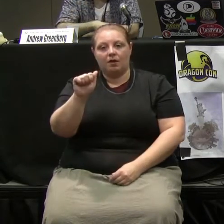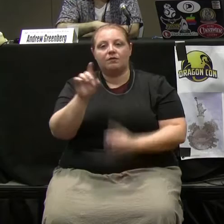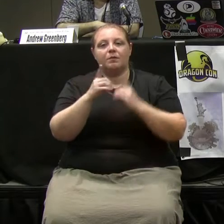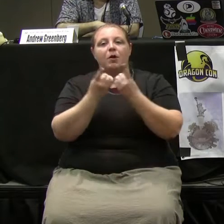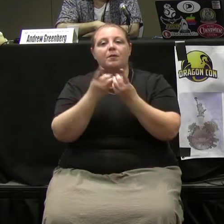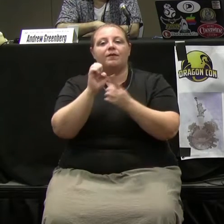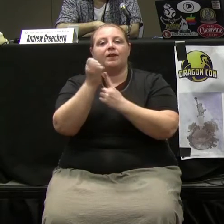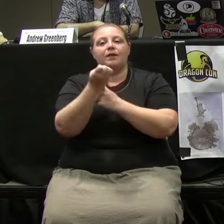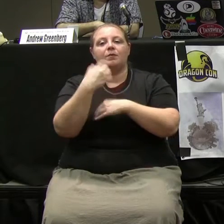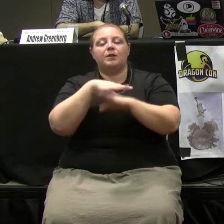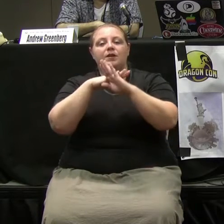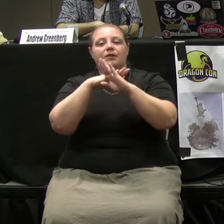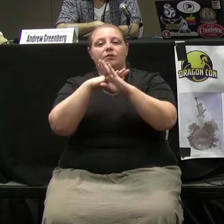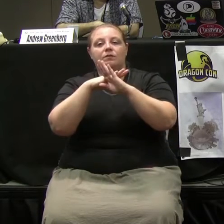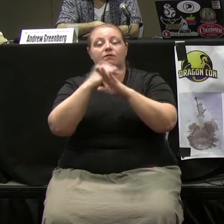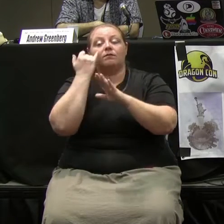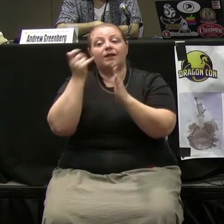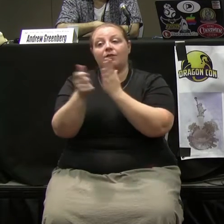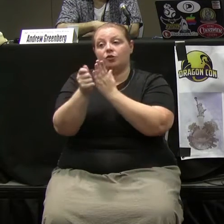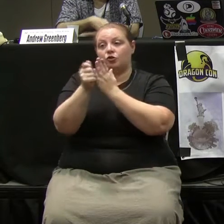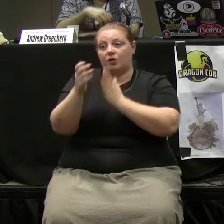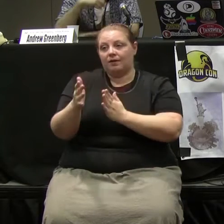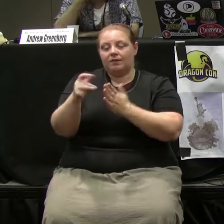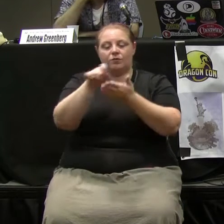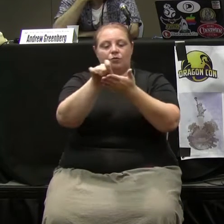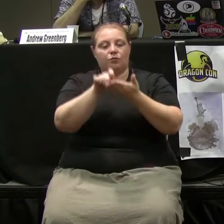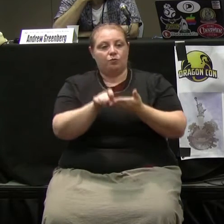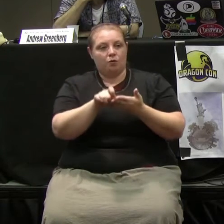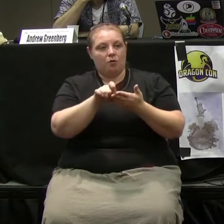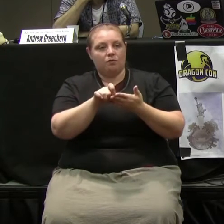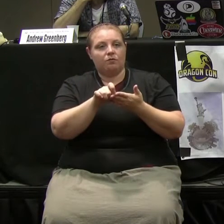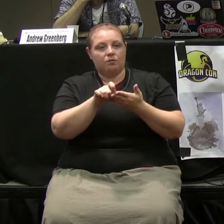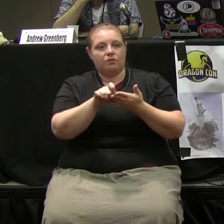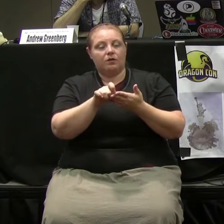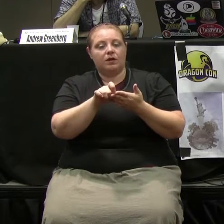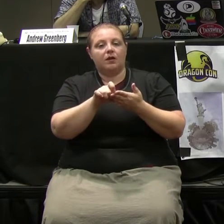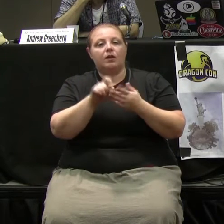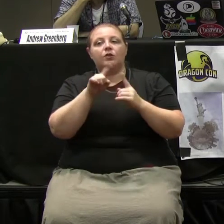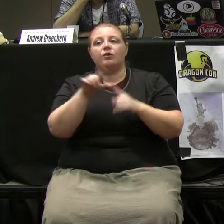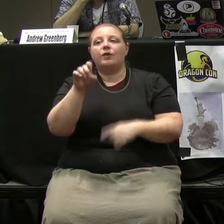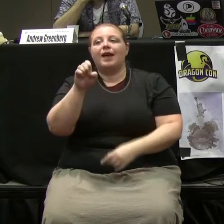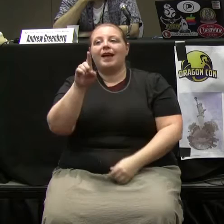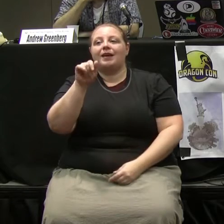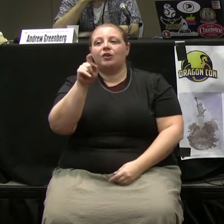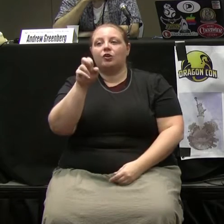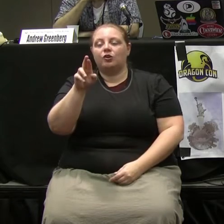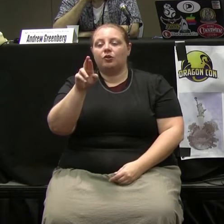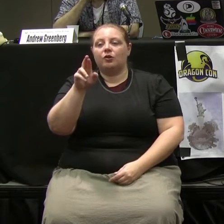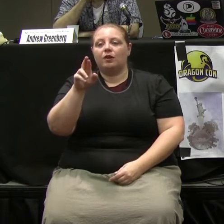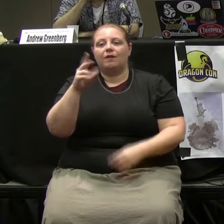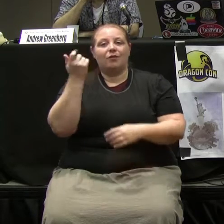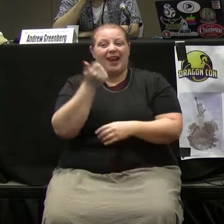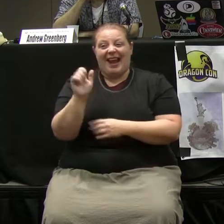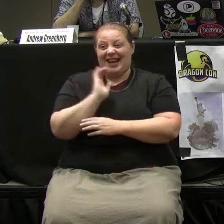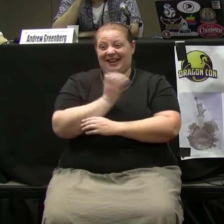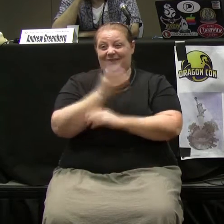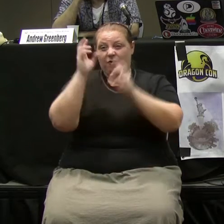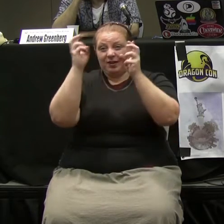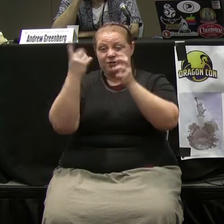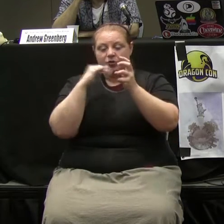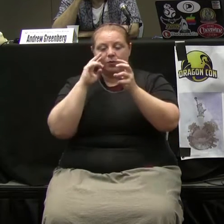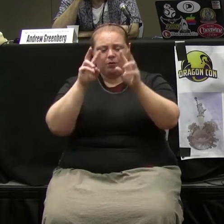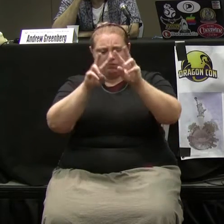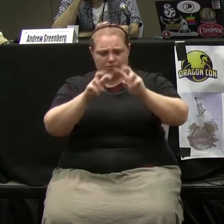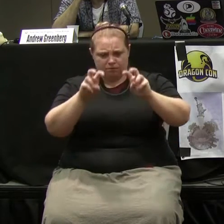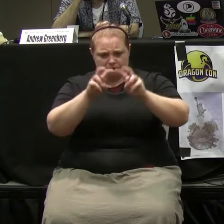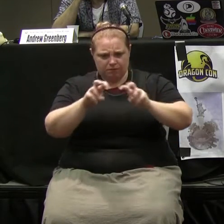every time a journalist or somebody wrote a letter to the editor about any of the issues we worked on, we would look at it, we would